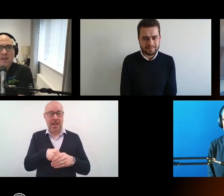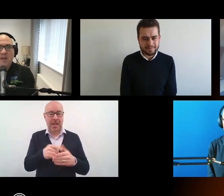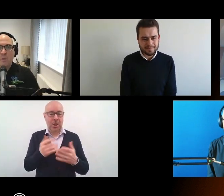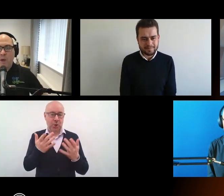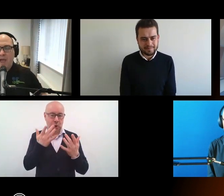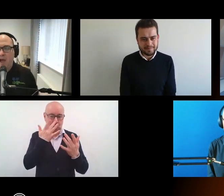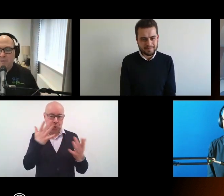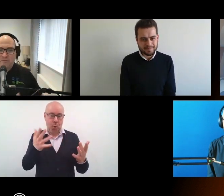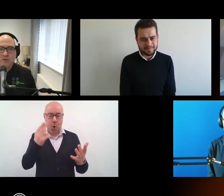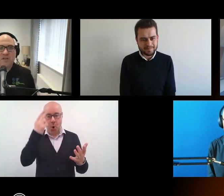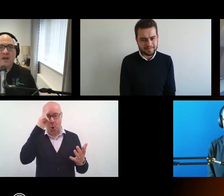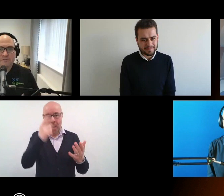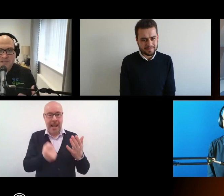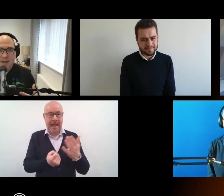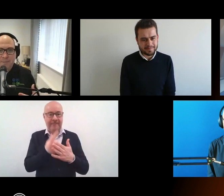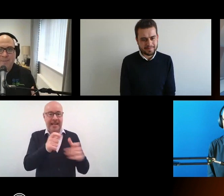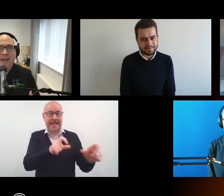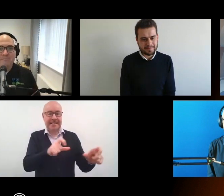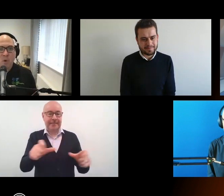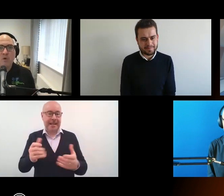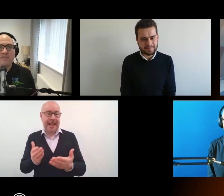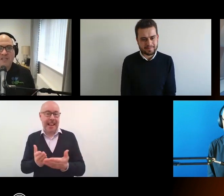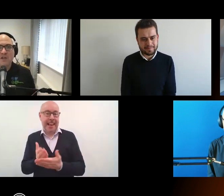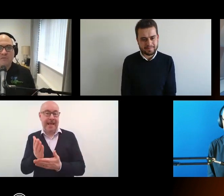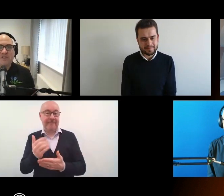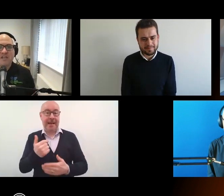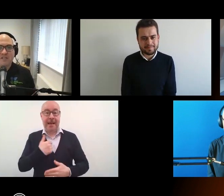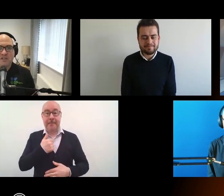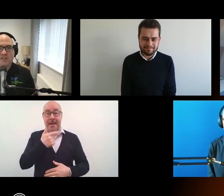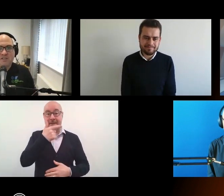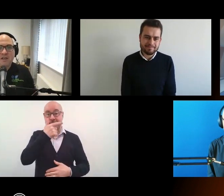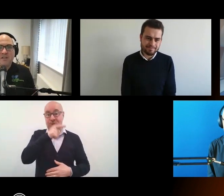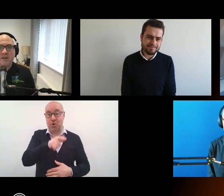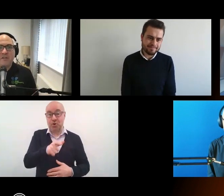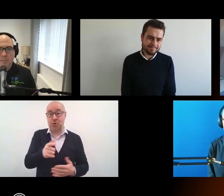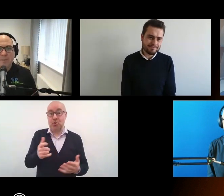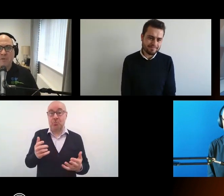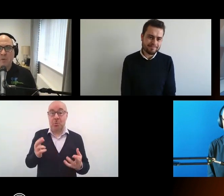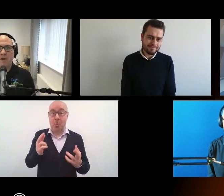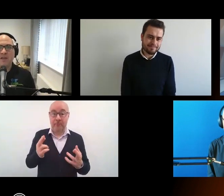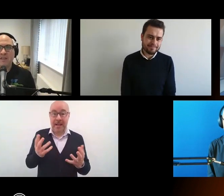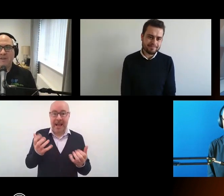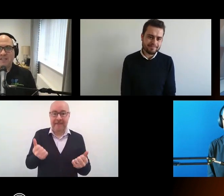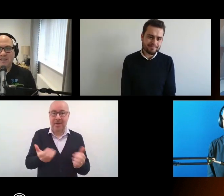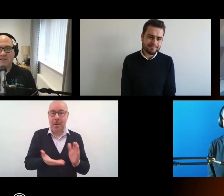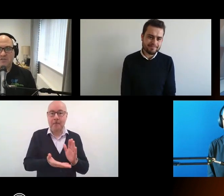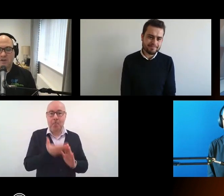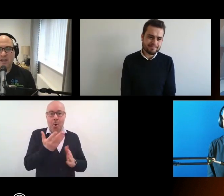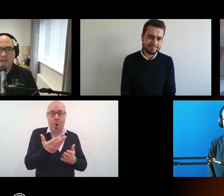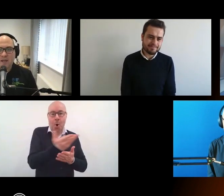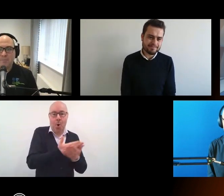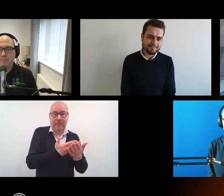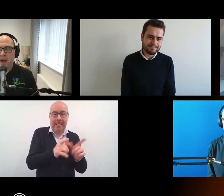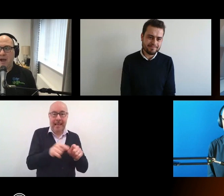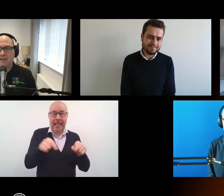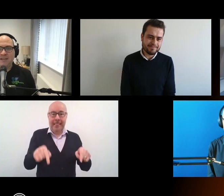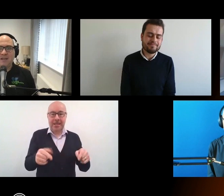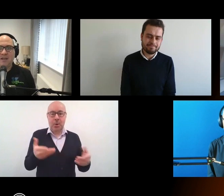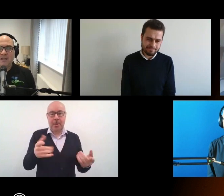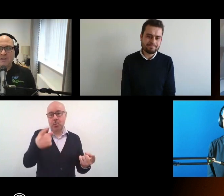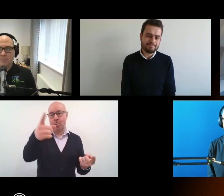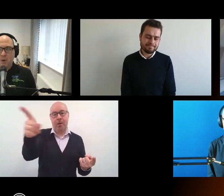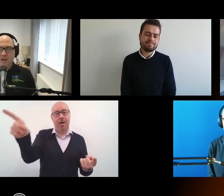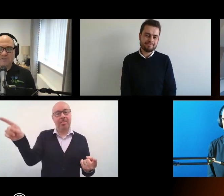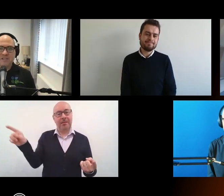Live, where I've been fortunate enough to maybe have more of these conversations than other people that work in the events industry. But I